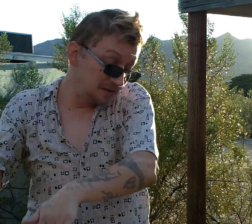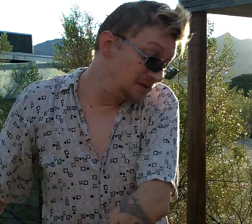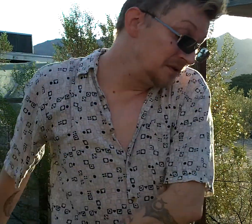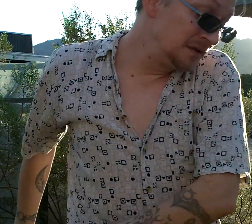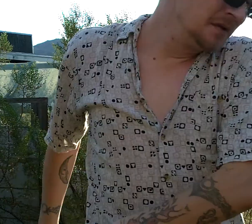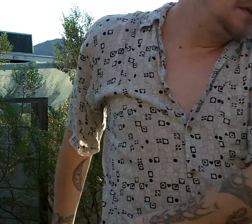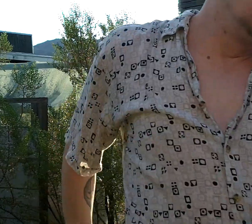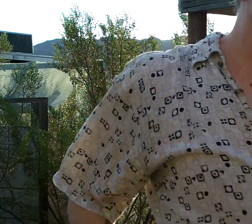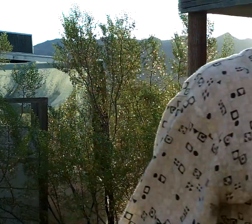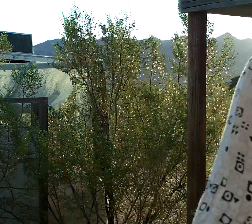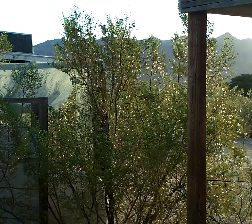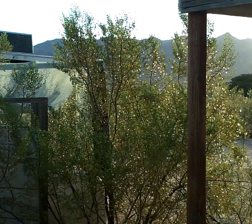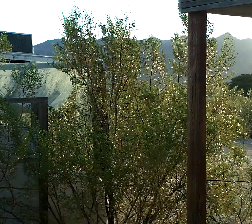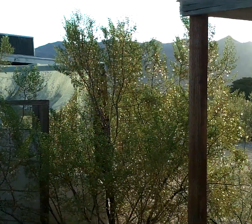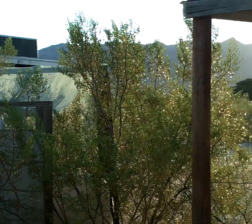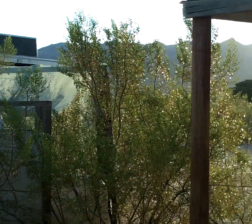Thank you.